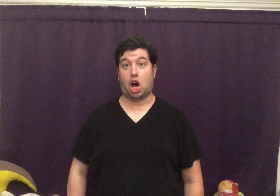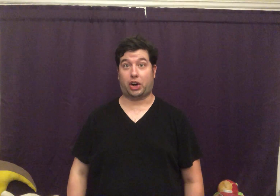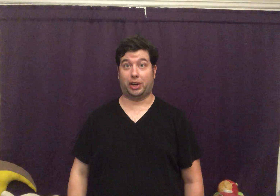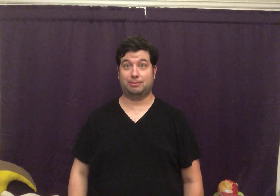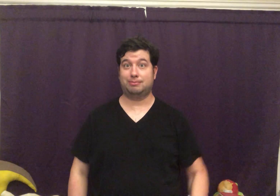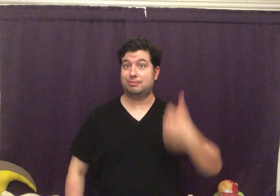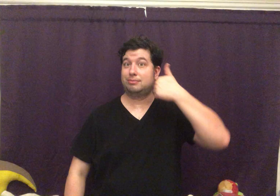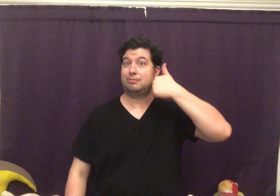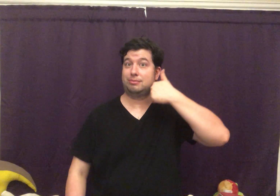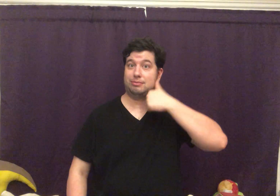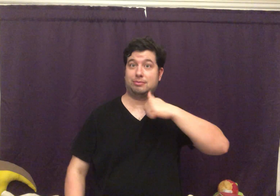Daughter.